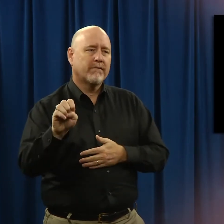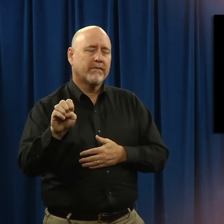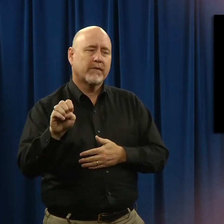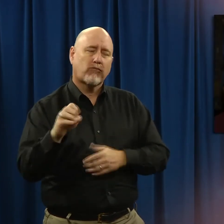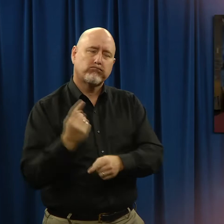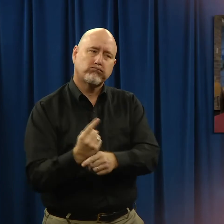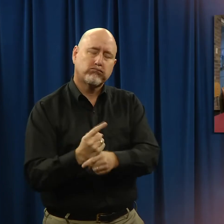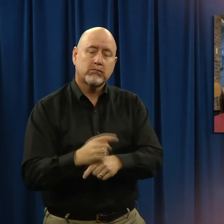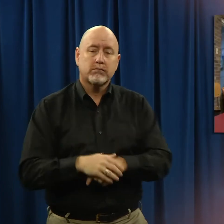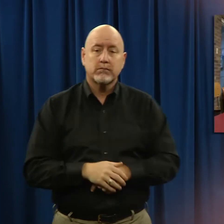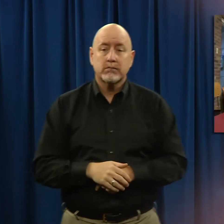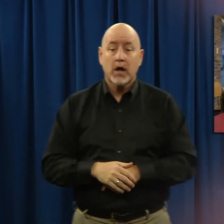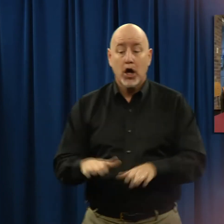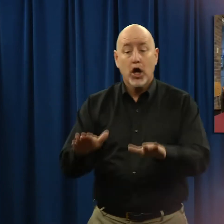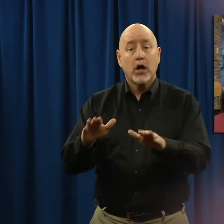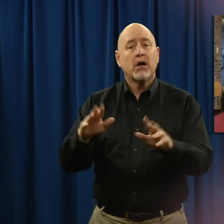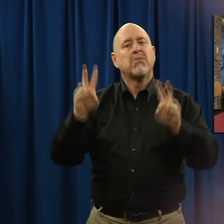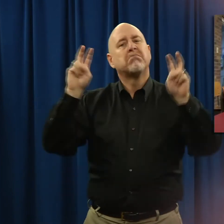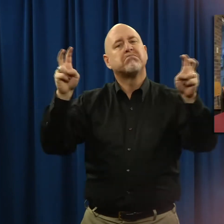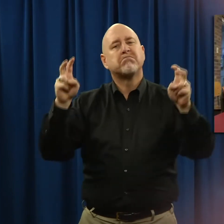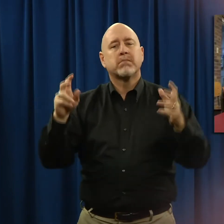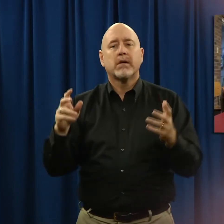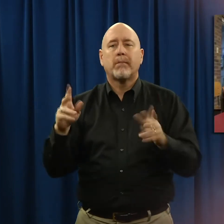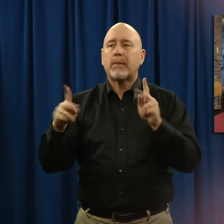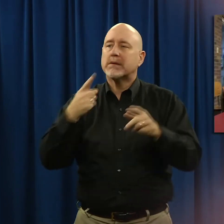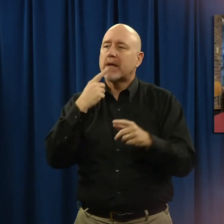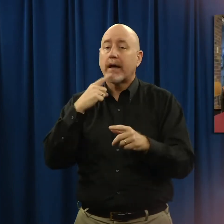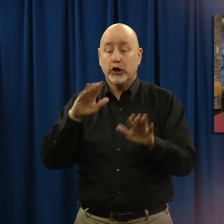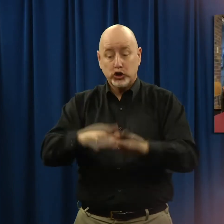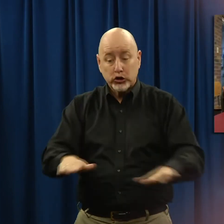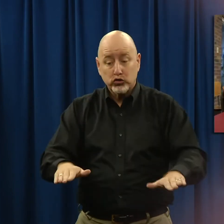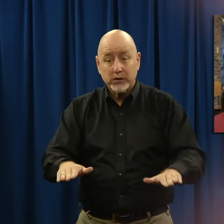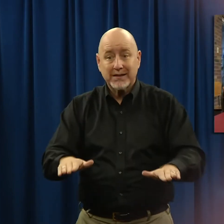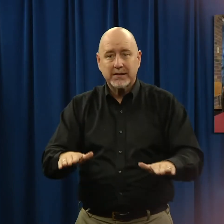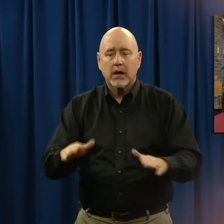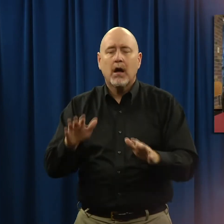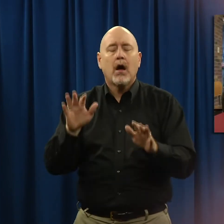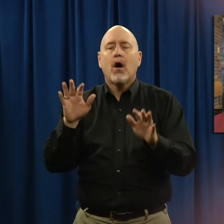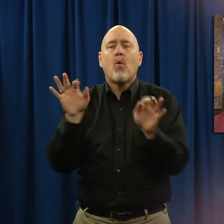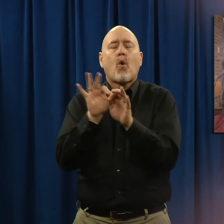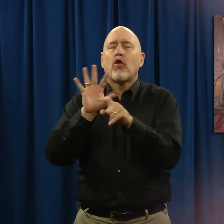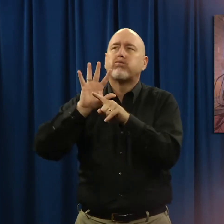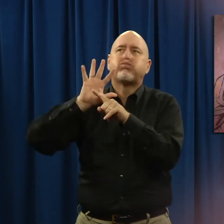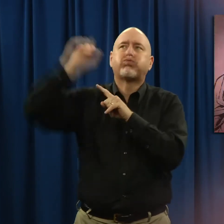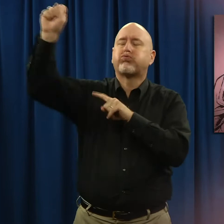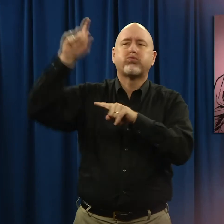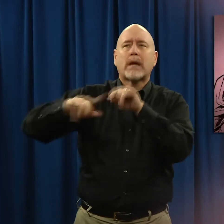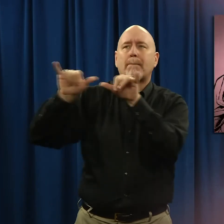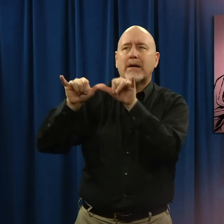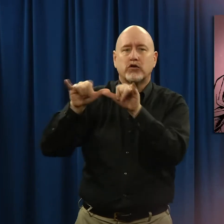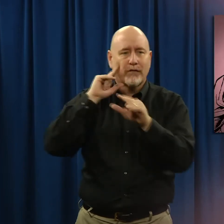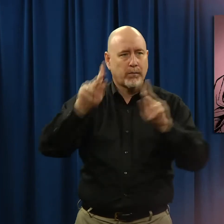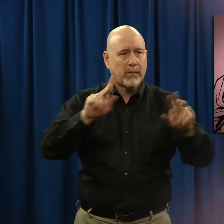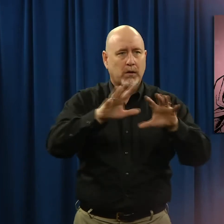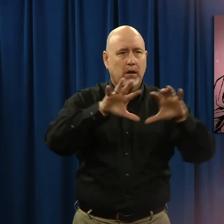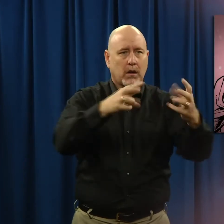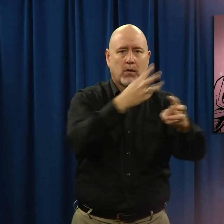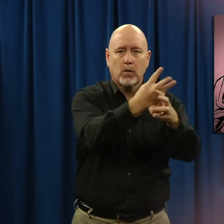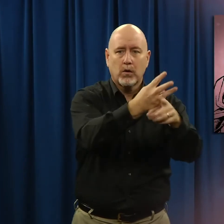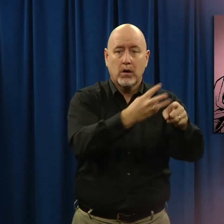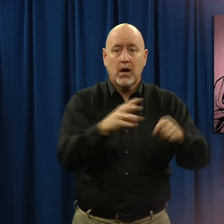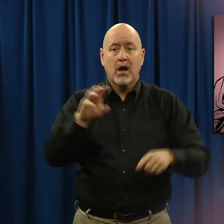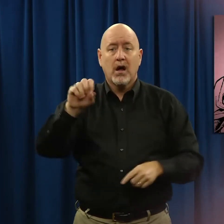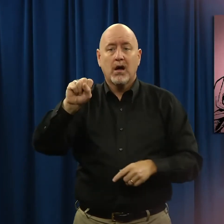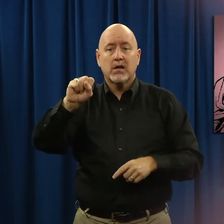It's been said that children are a priceless gift to society. And Sophocles, the famous